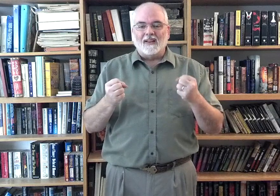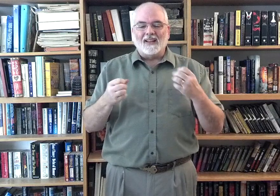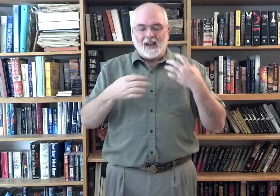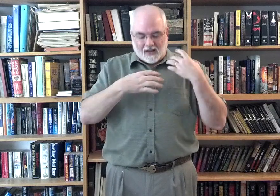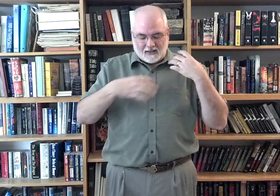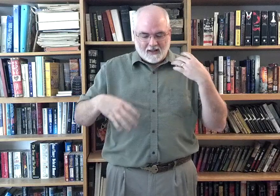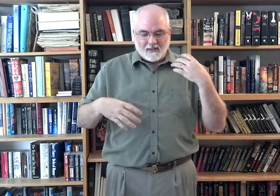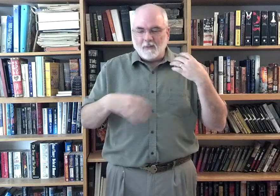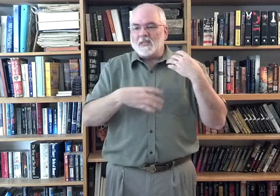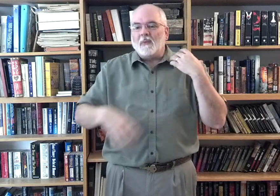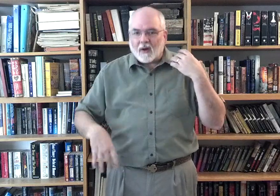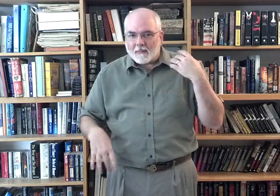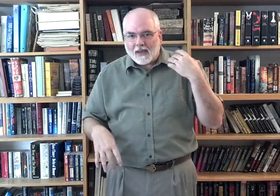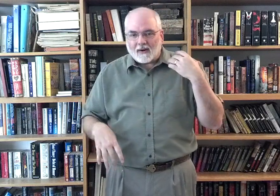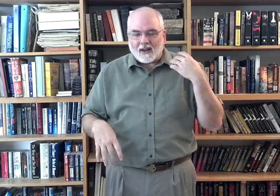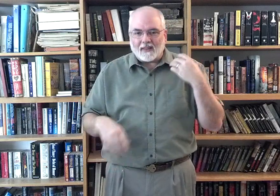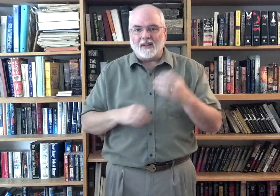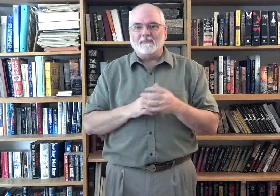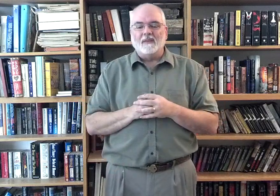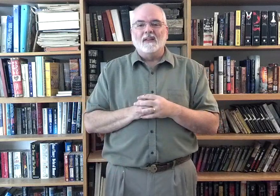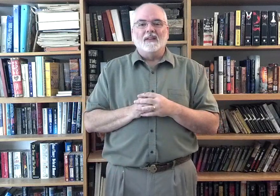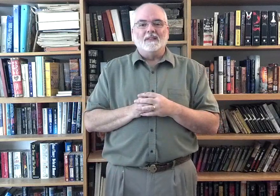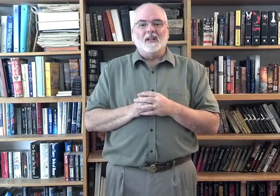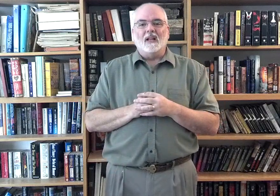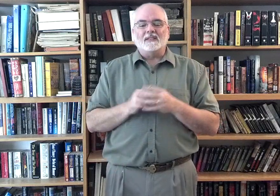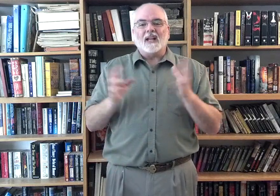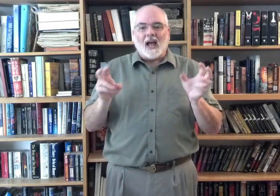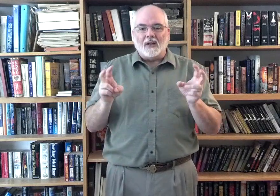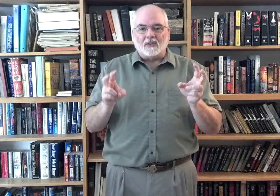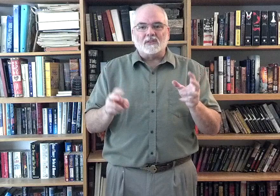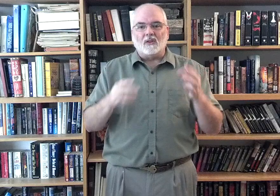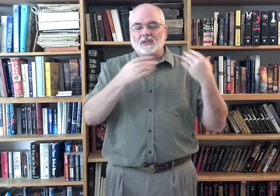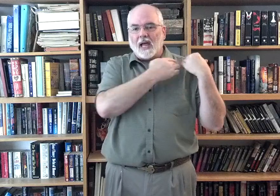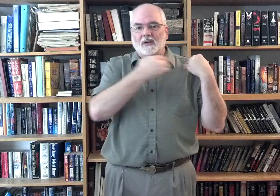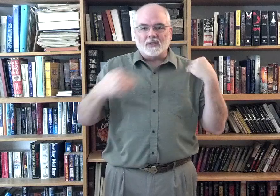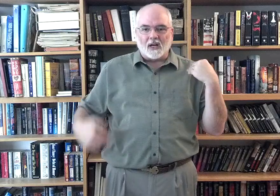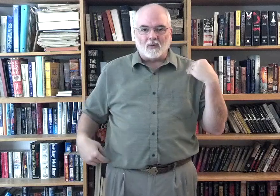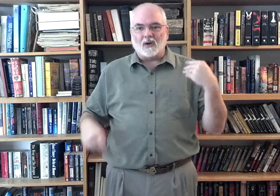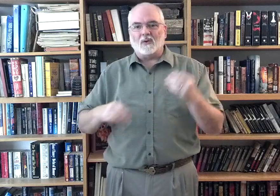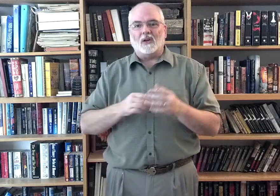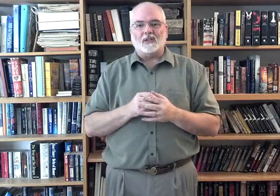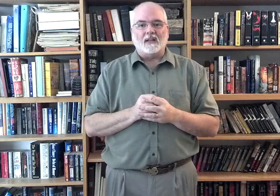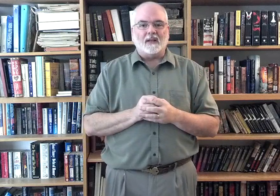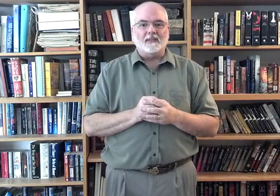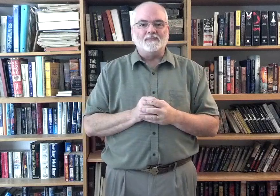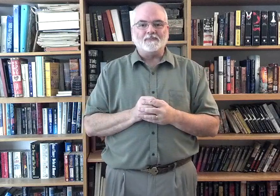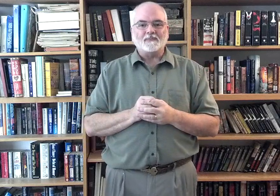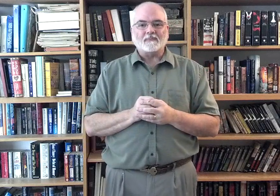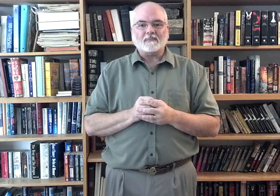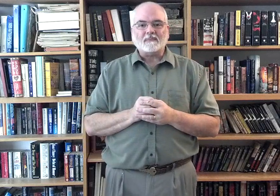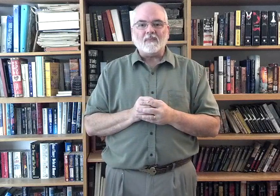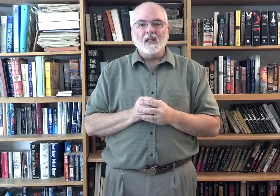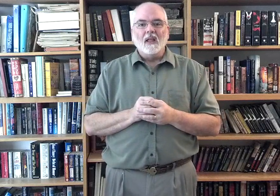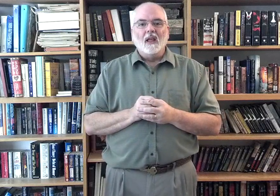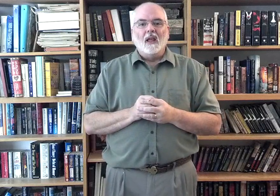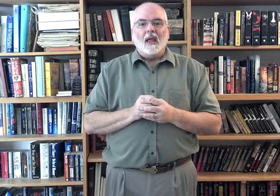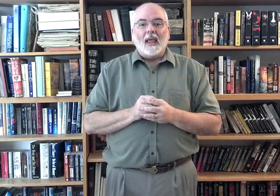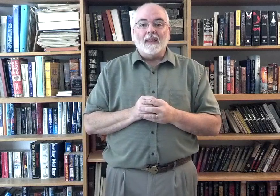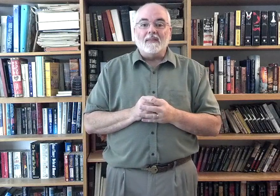kind of like the Miss America banner kind of thing. And it's titles. So the titles kind of run across like that. And